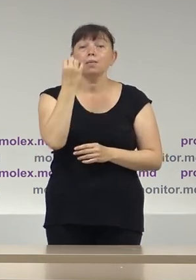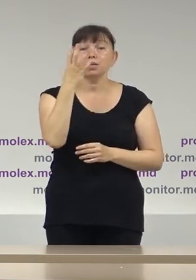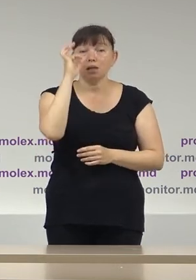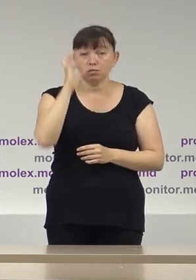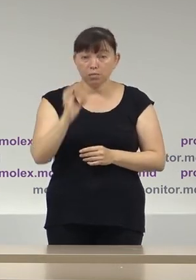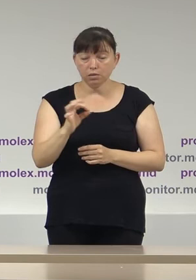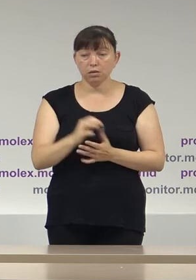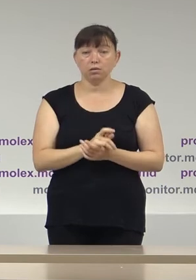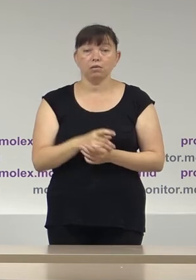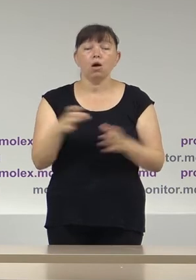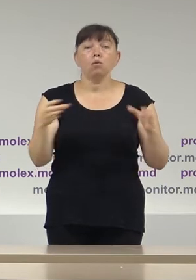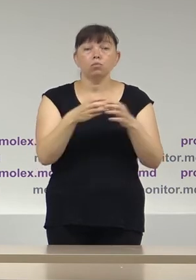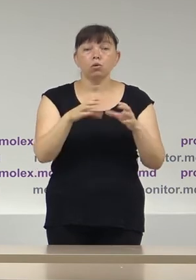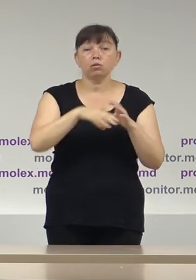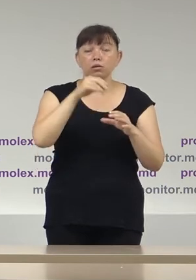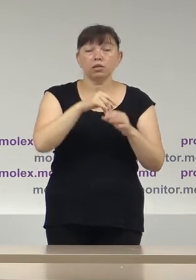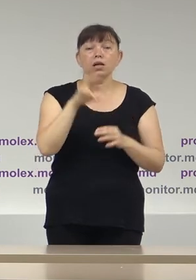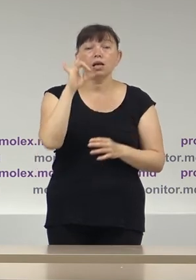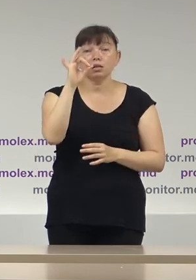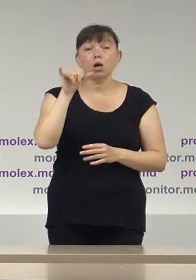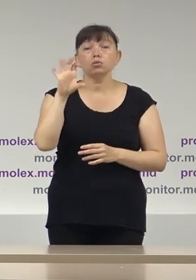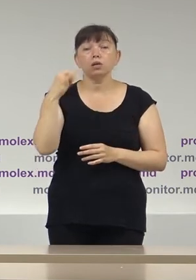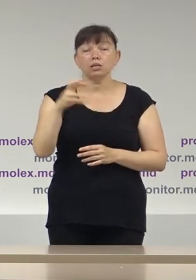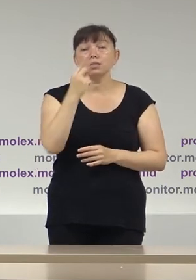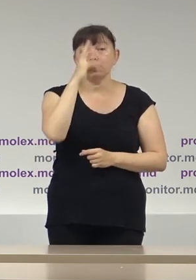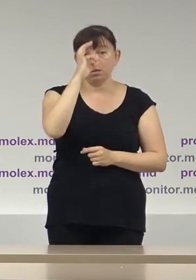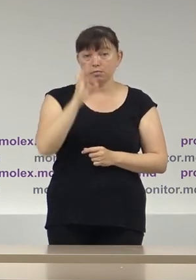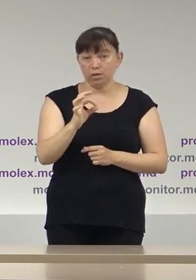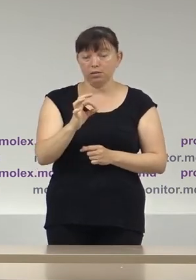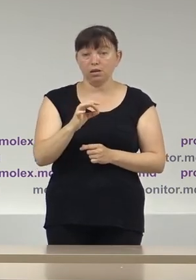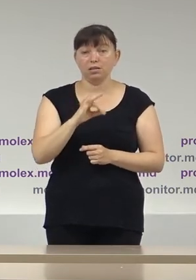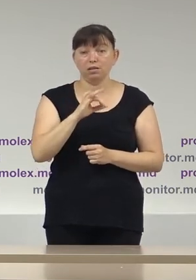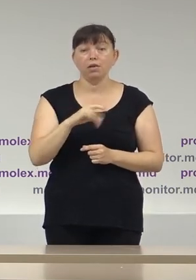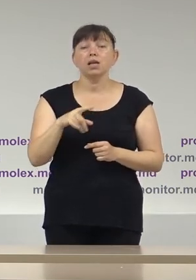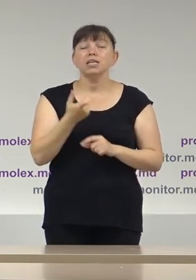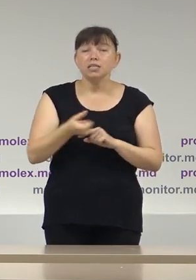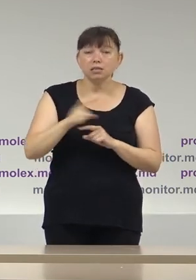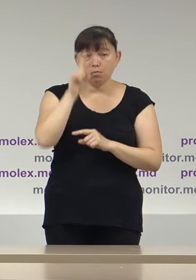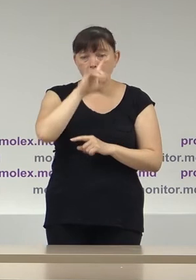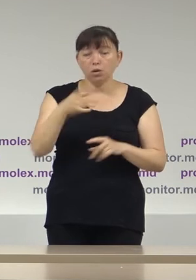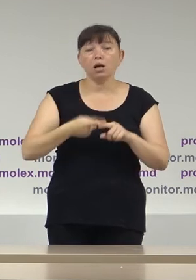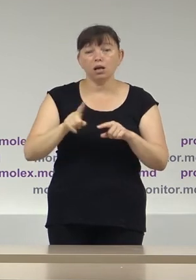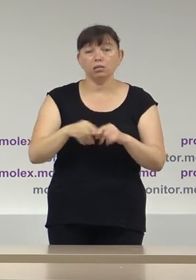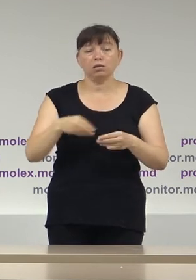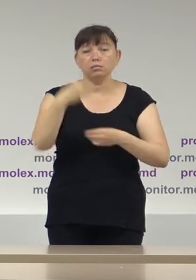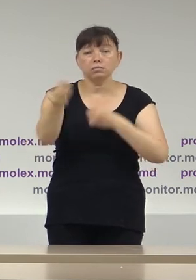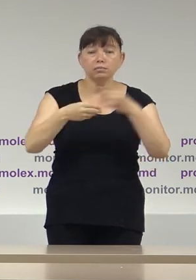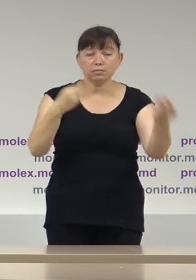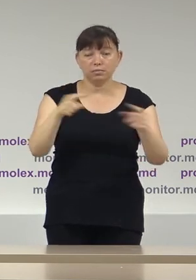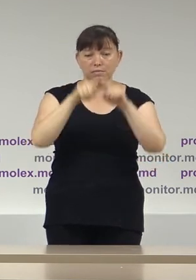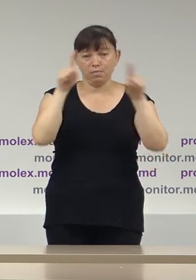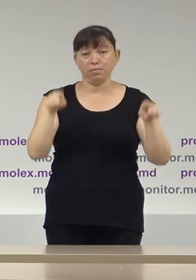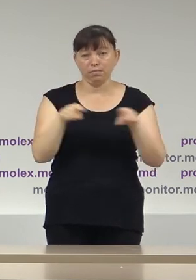Bloc of Communists and Socialists, 15%, Electoral Bloc Renato Usati, 12%. The most